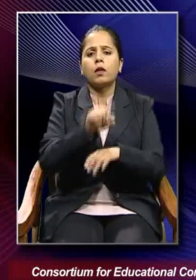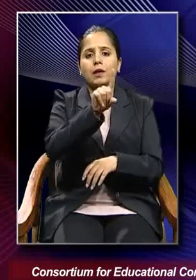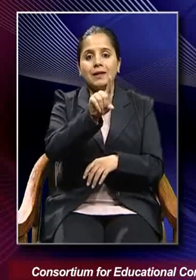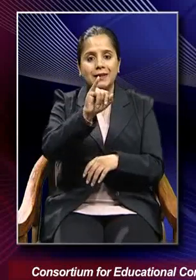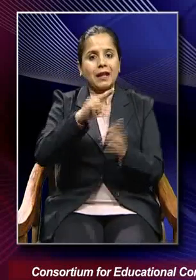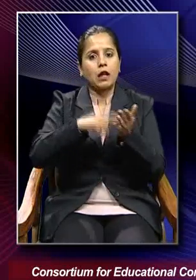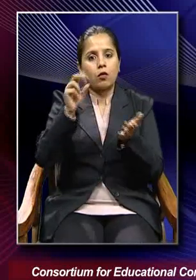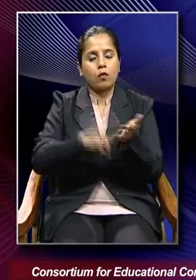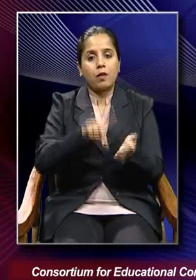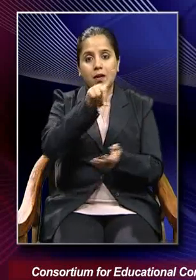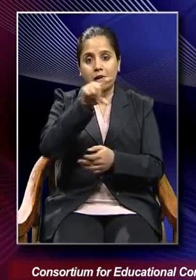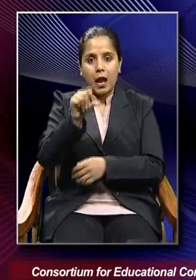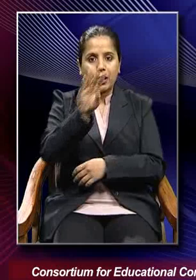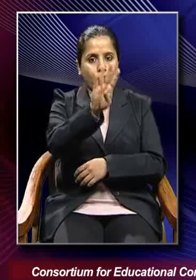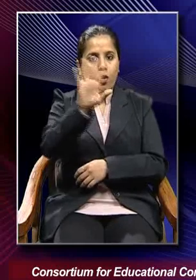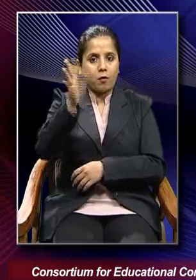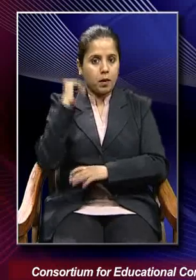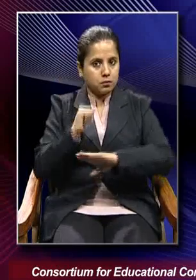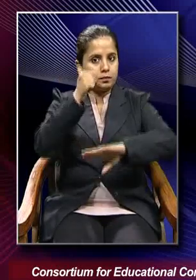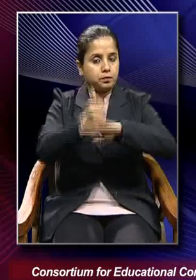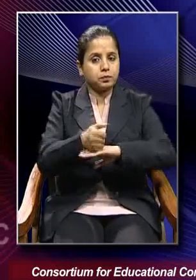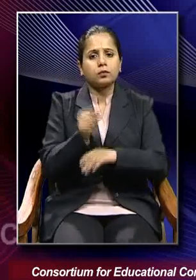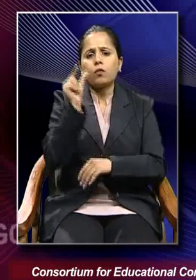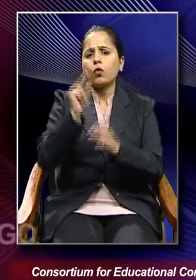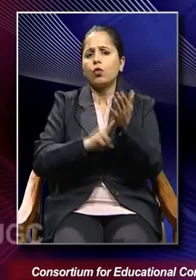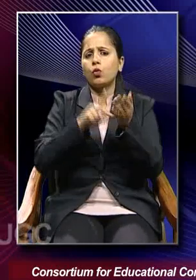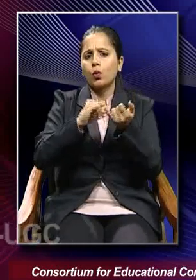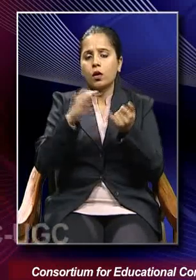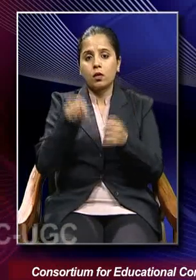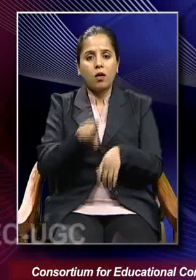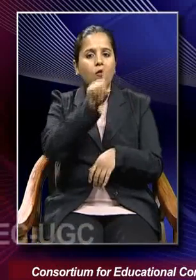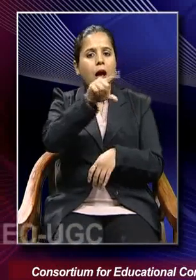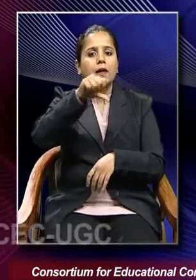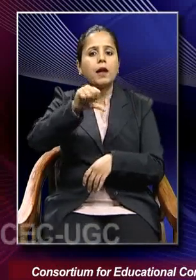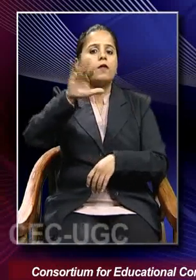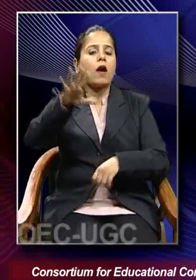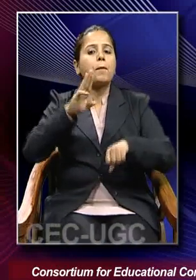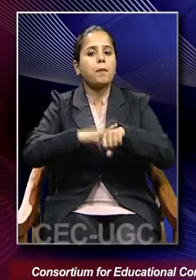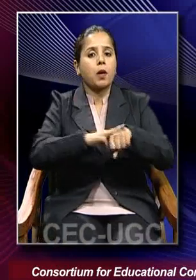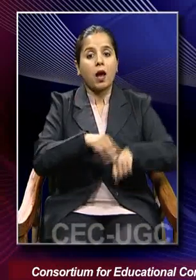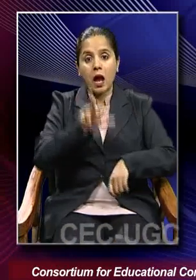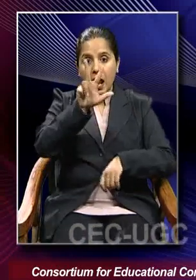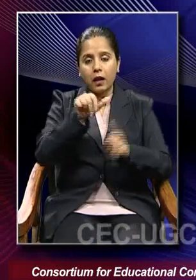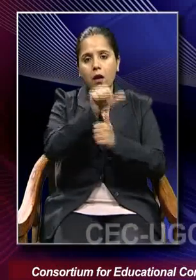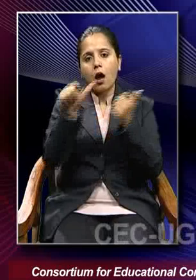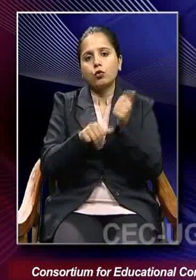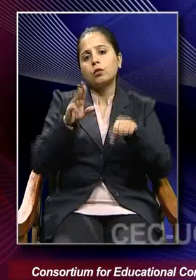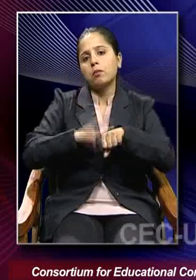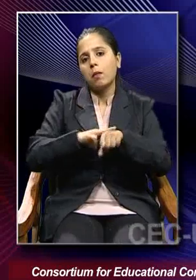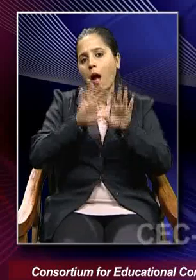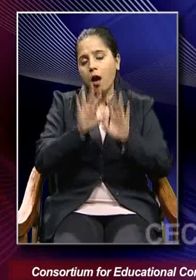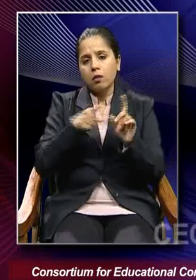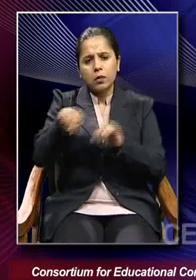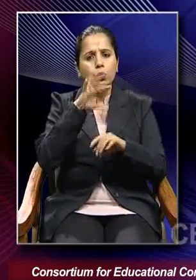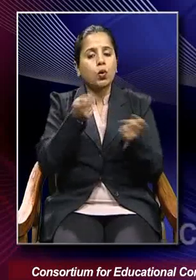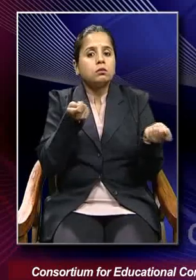November 1945. UNESCO has 195 members and 8 associates members, and it is